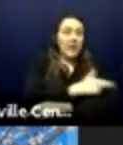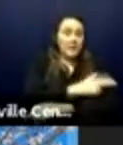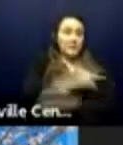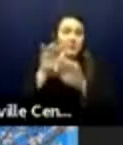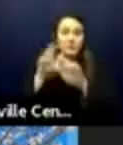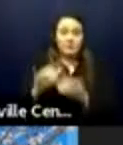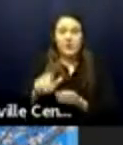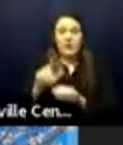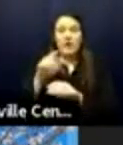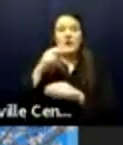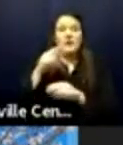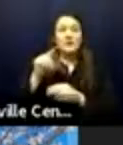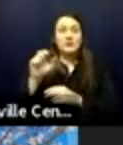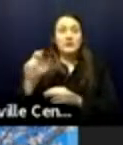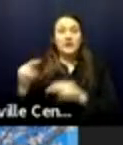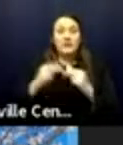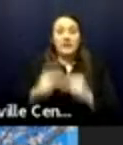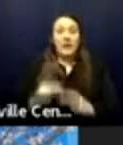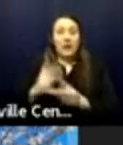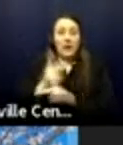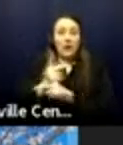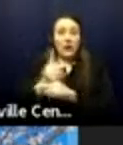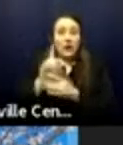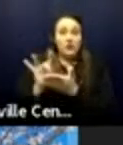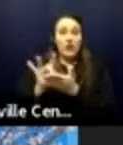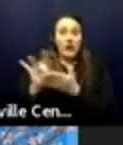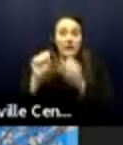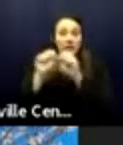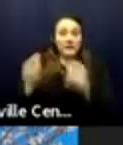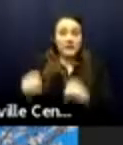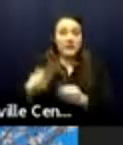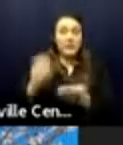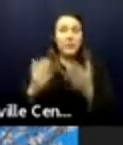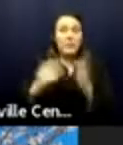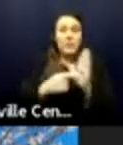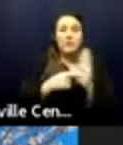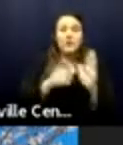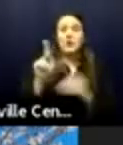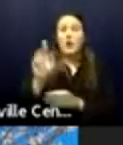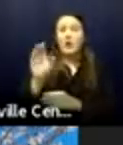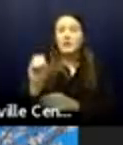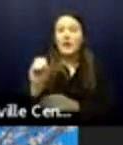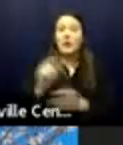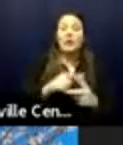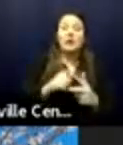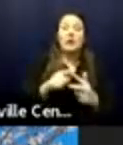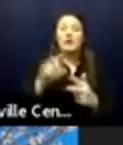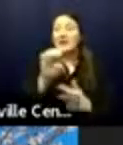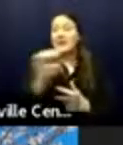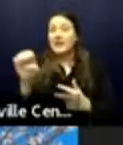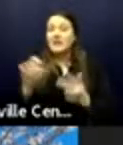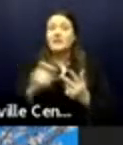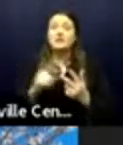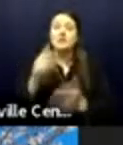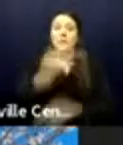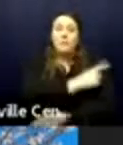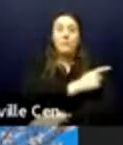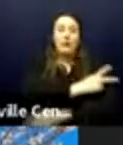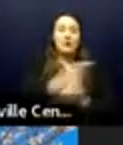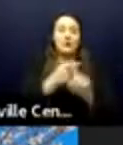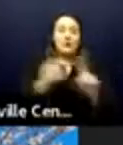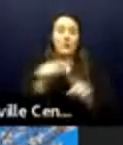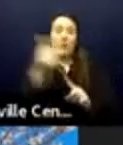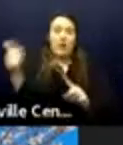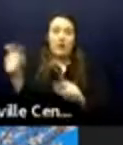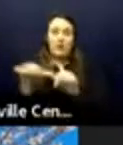Resource Tracking System, or HERTS. It may reflect Knox County, the East Region, or patients from other jurisdictions.